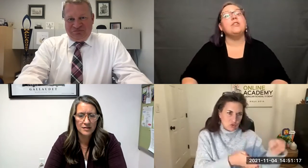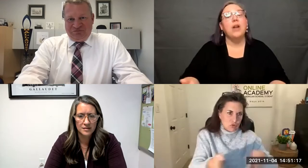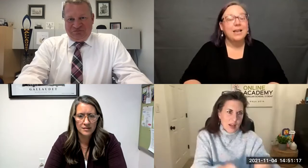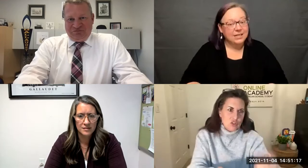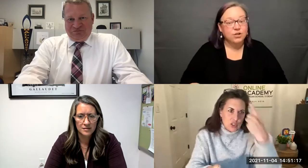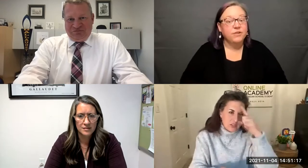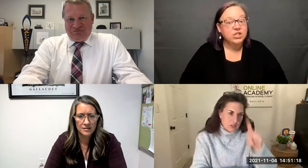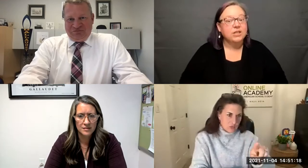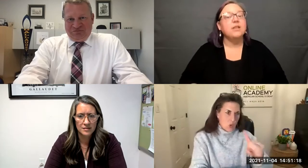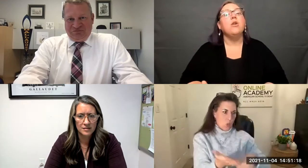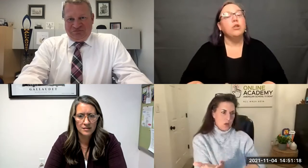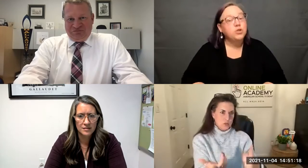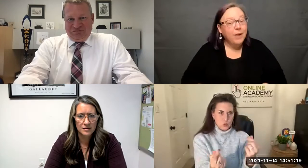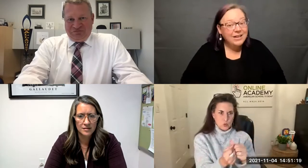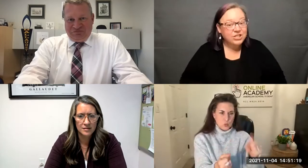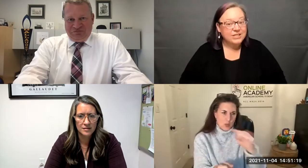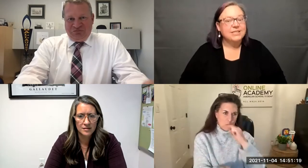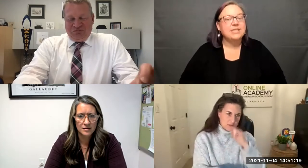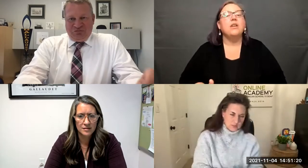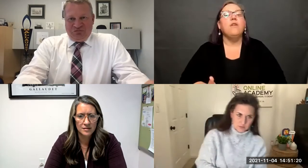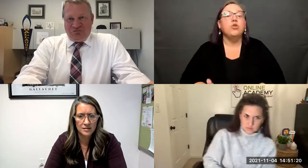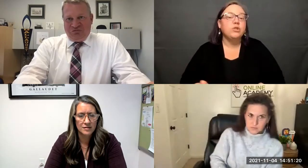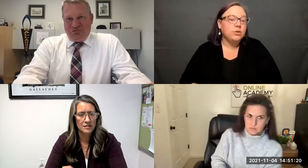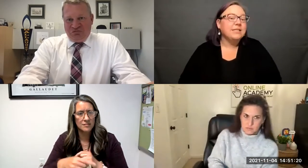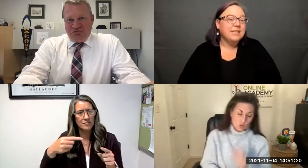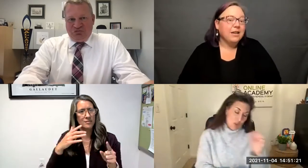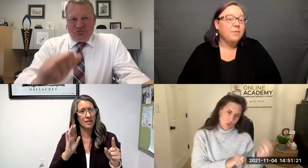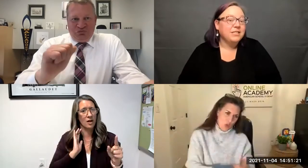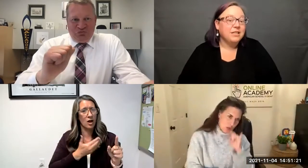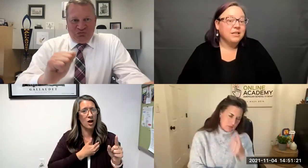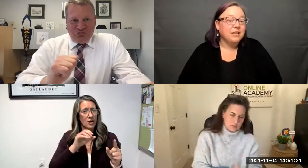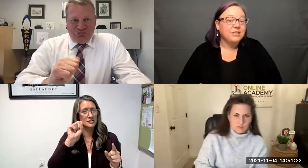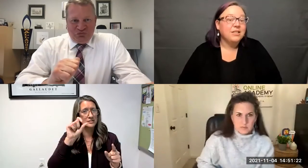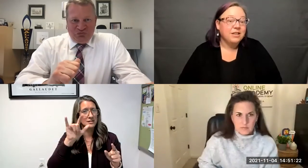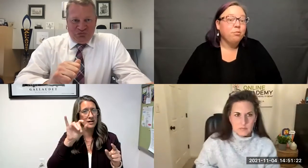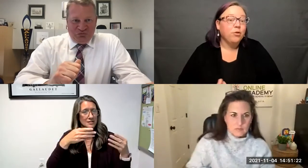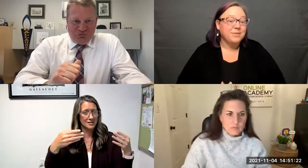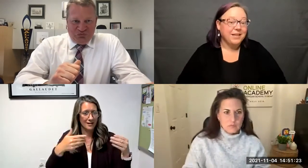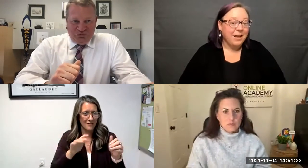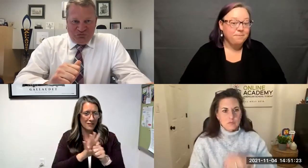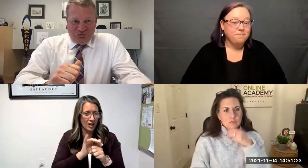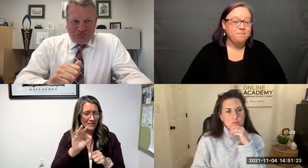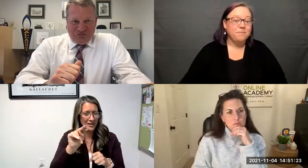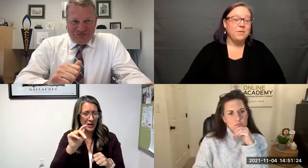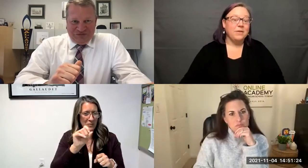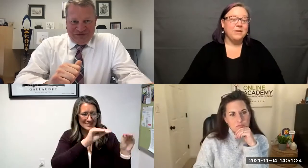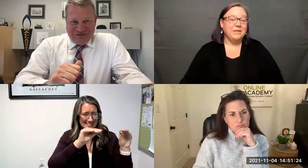standardized intervention or strategies for students that come into the deaf programs like that?